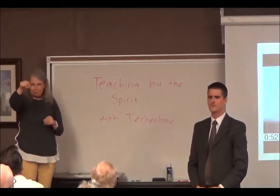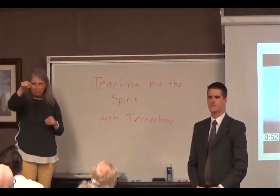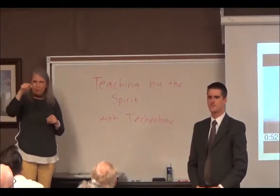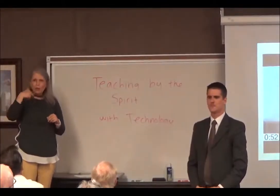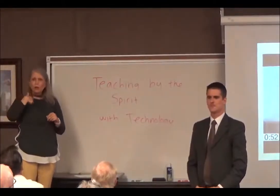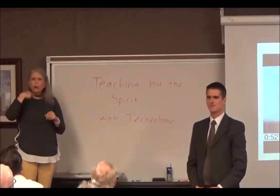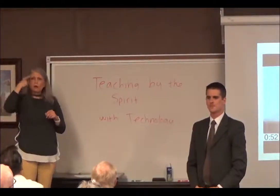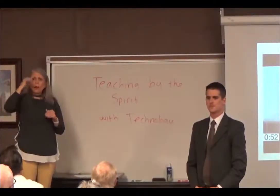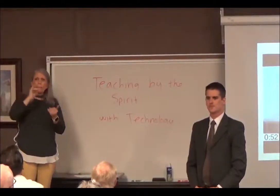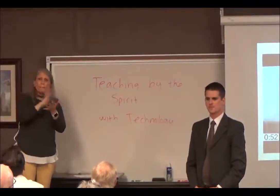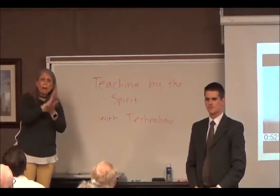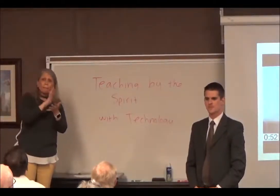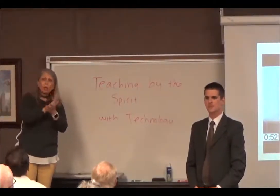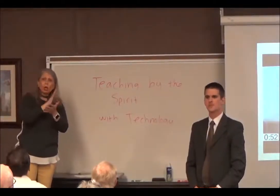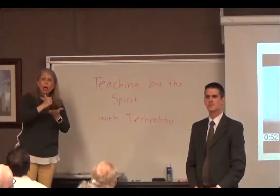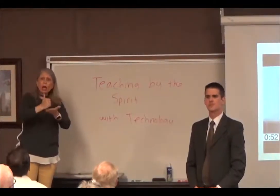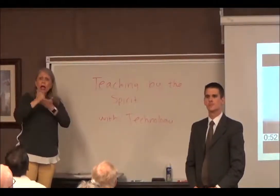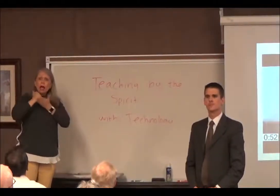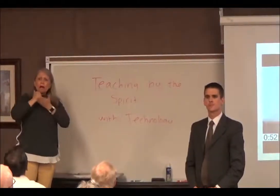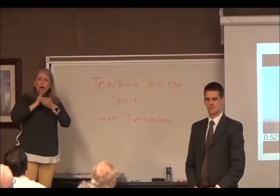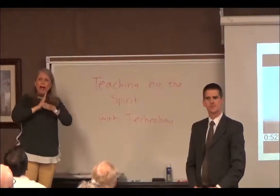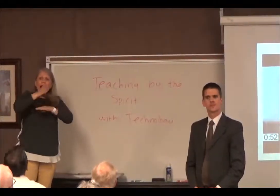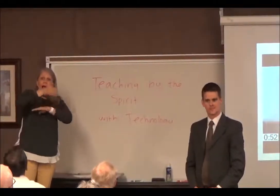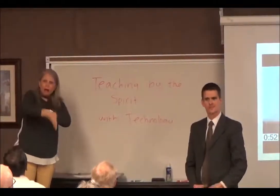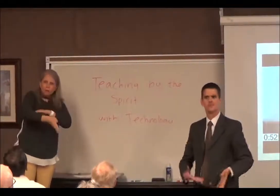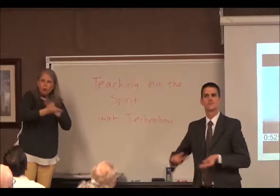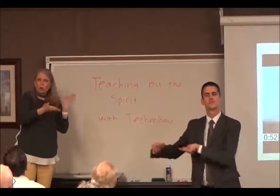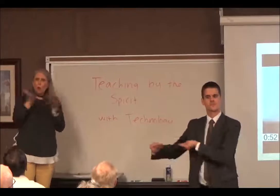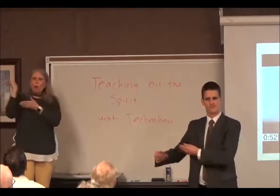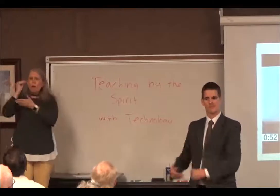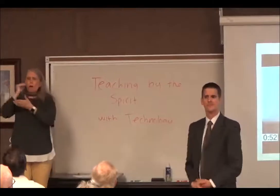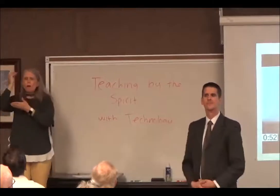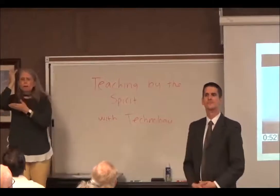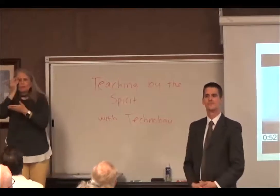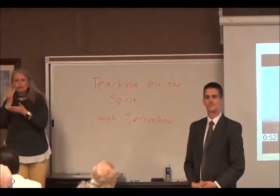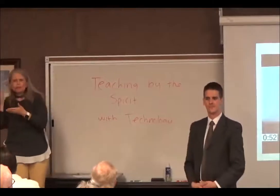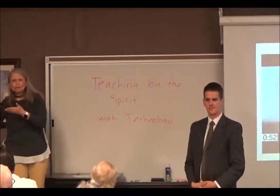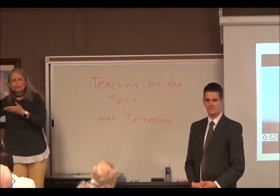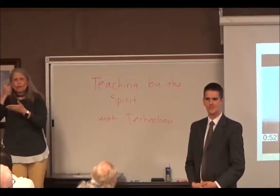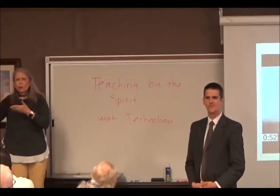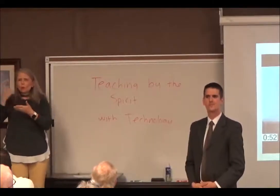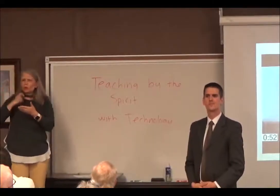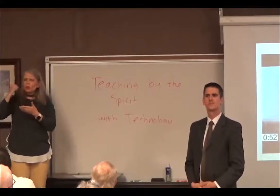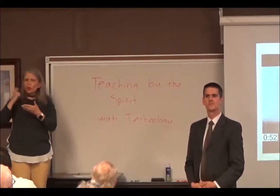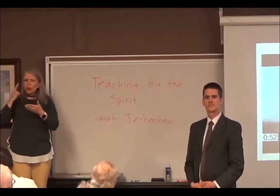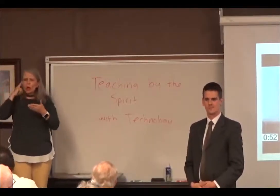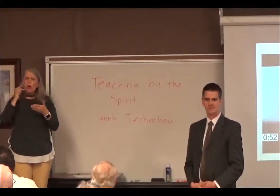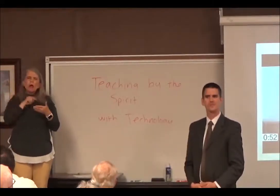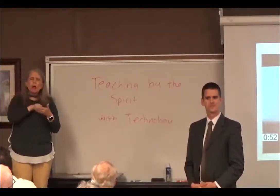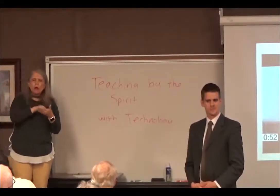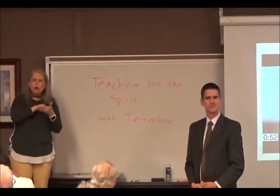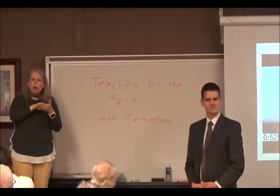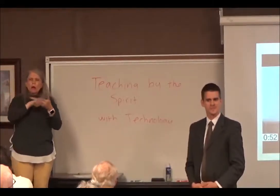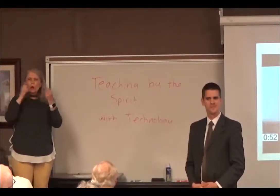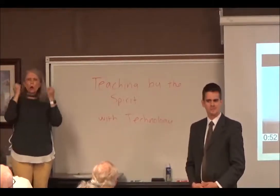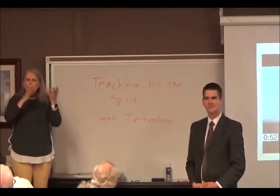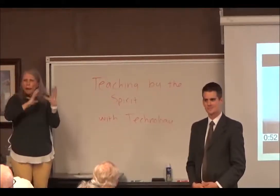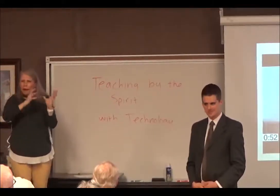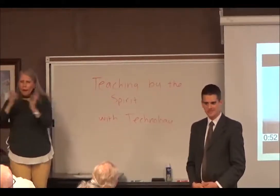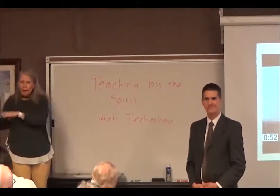Vita is my name. That paper helps for after when we go home, we can ponder and we can actually, you